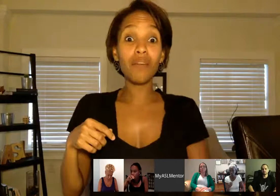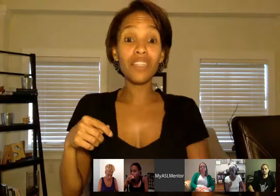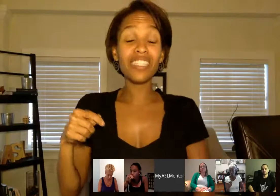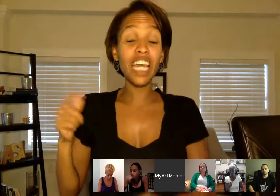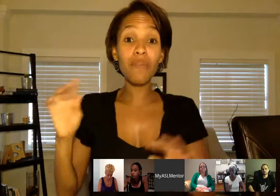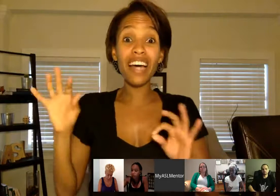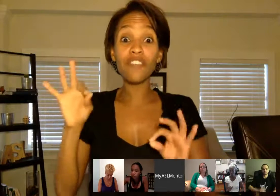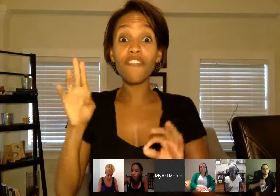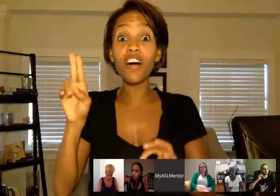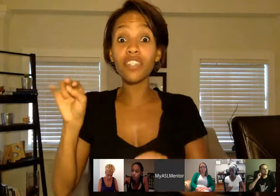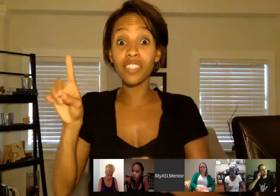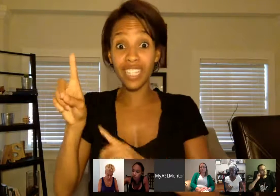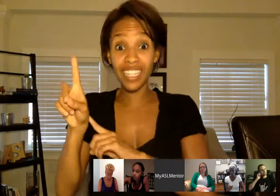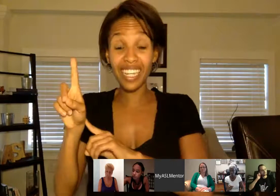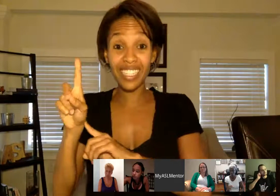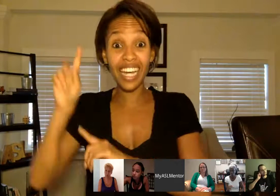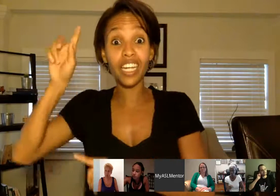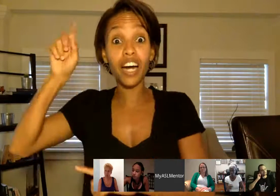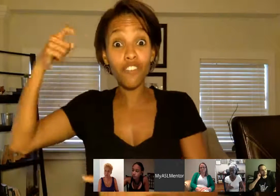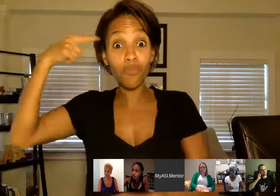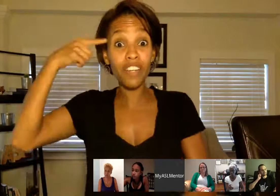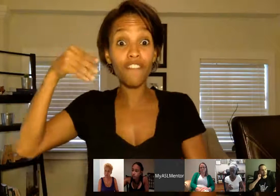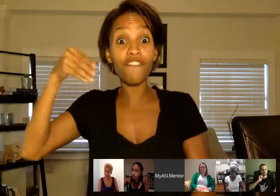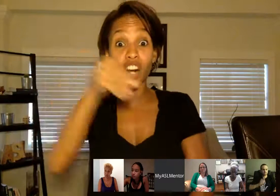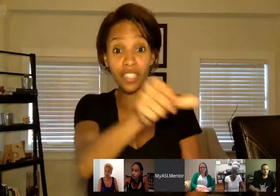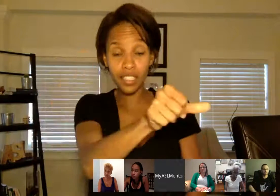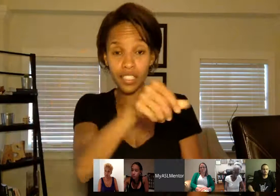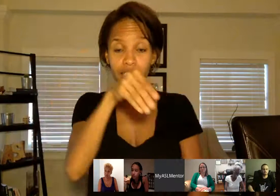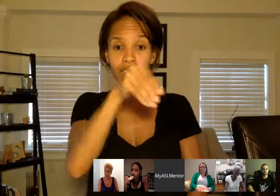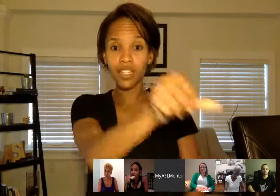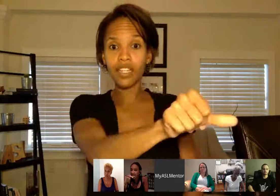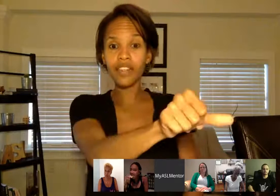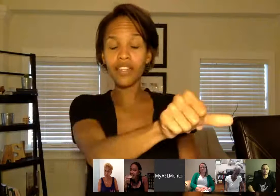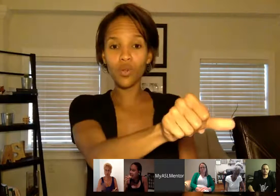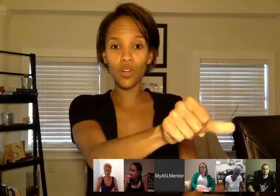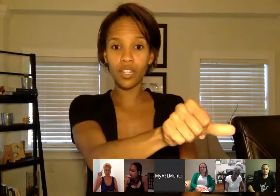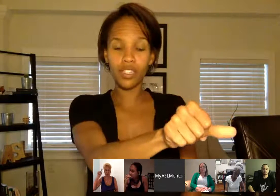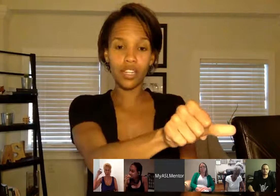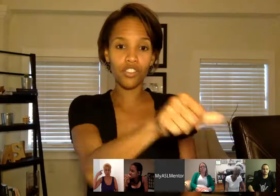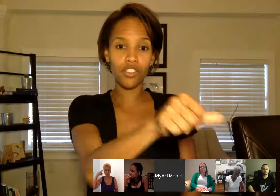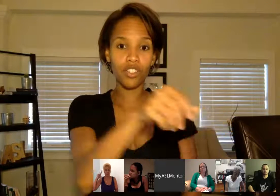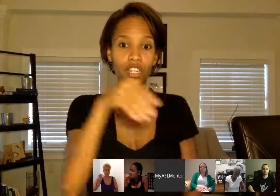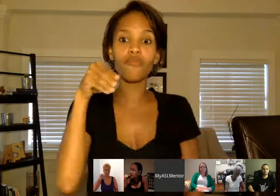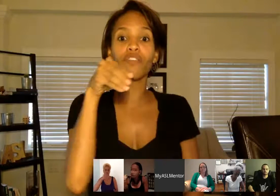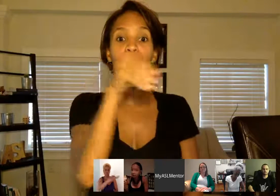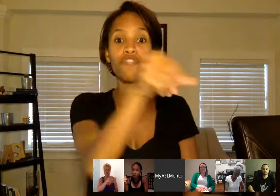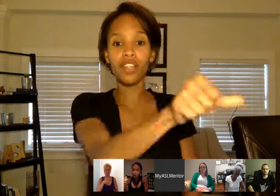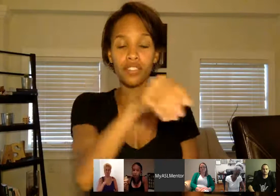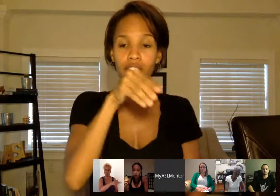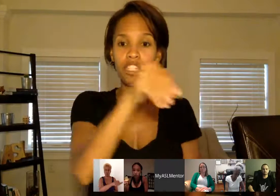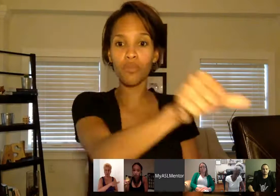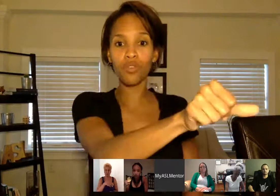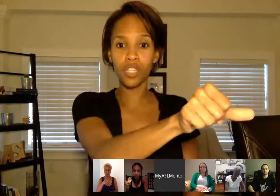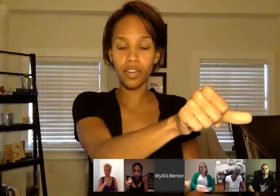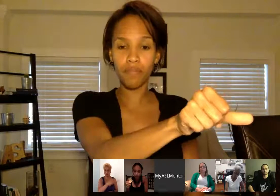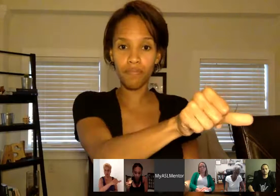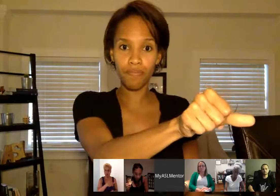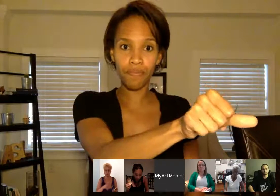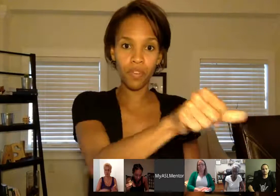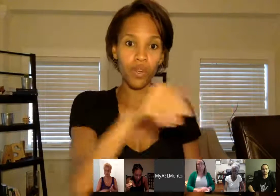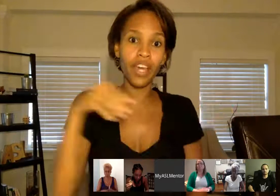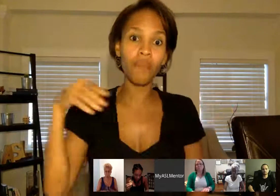It's the same as fund, in the sense that government funds this organization. The government funds the